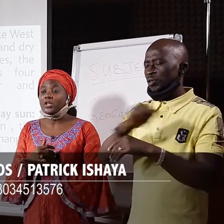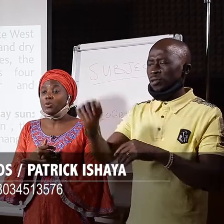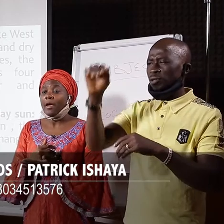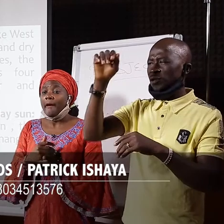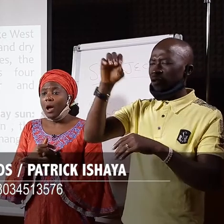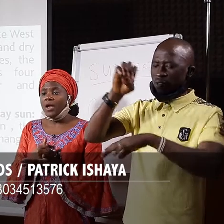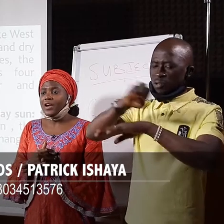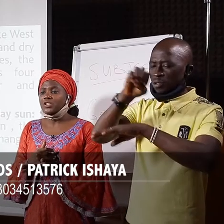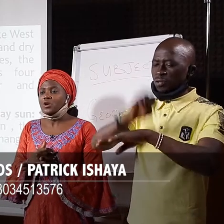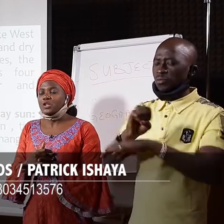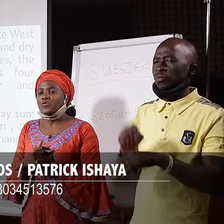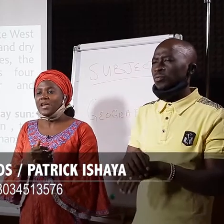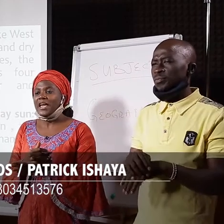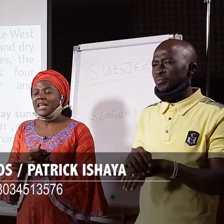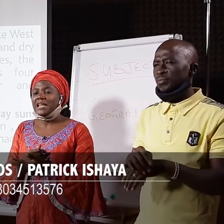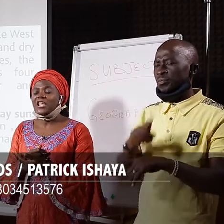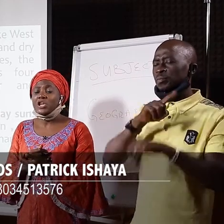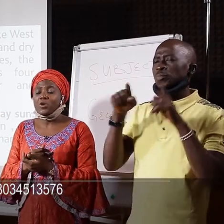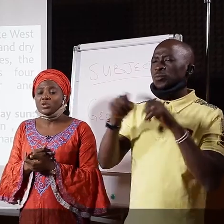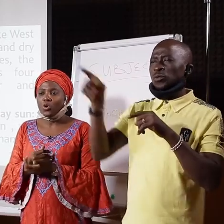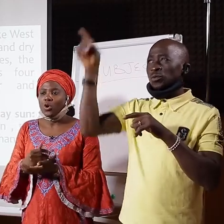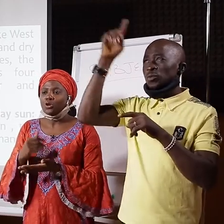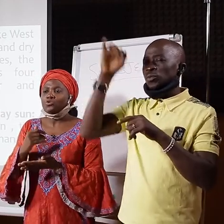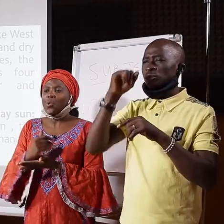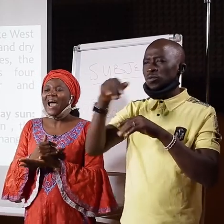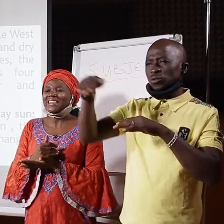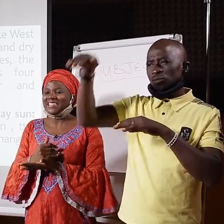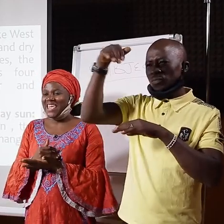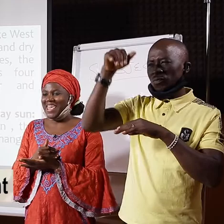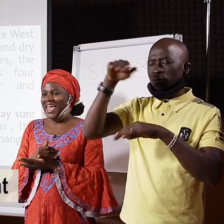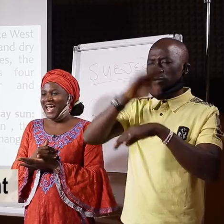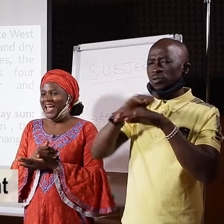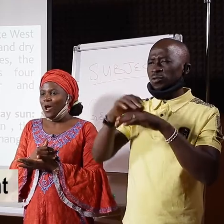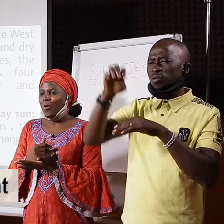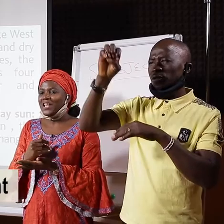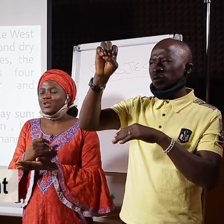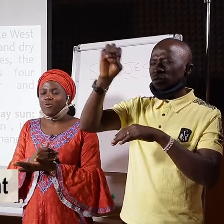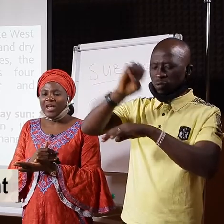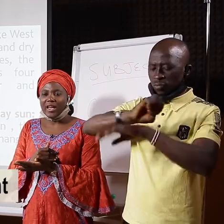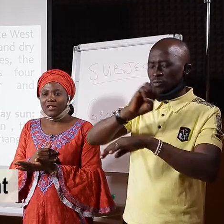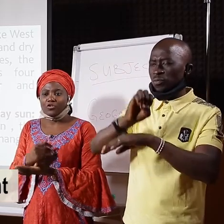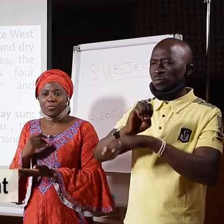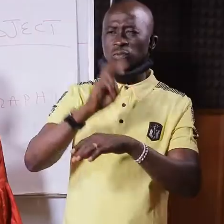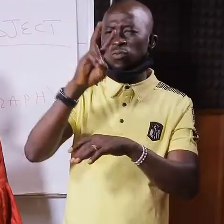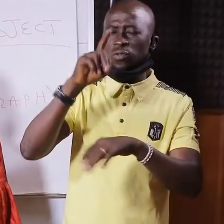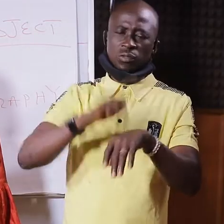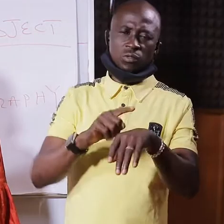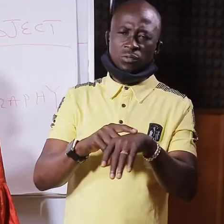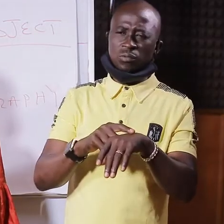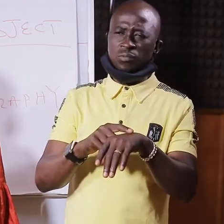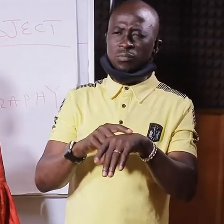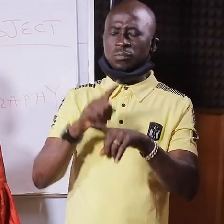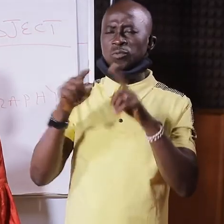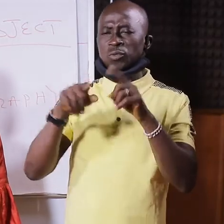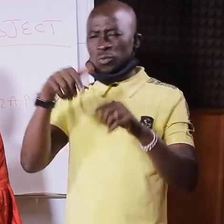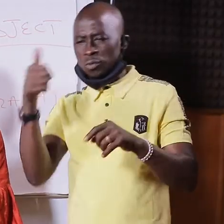the equator. However, the sun is overhead at the equator twice a year, while it is overhead at the Tropic of Cancer